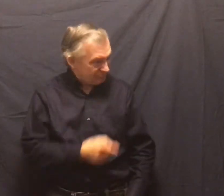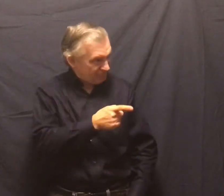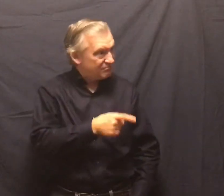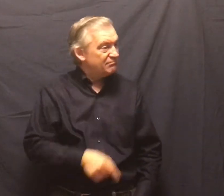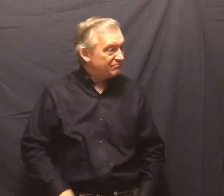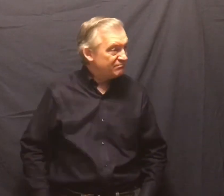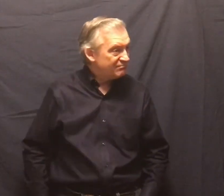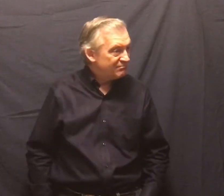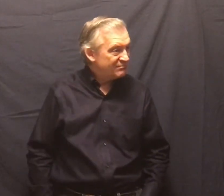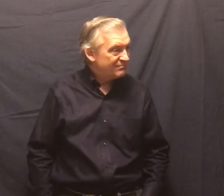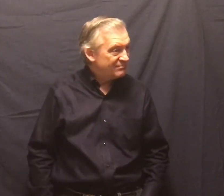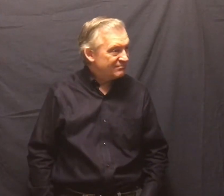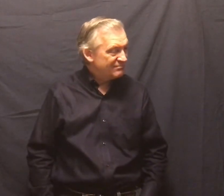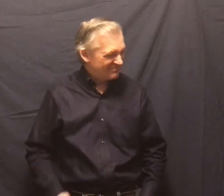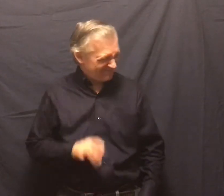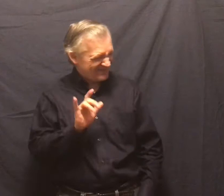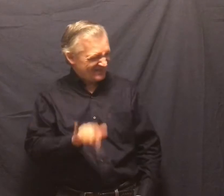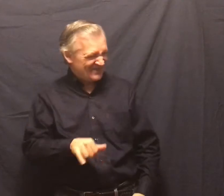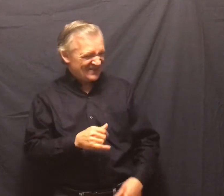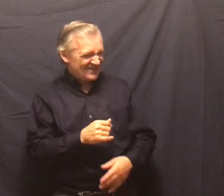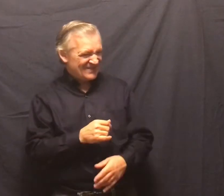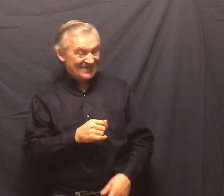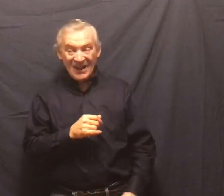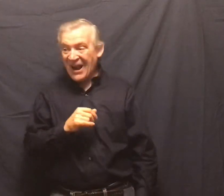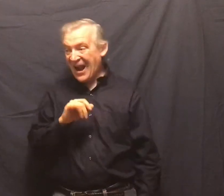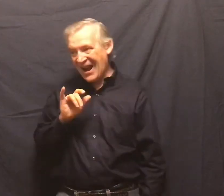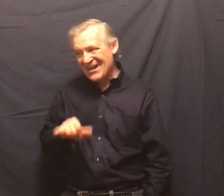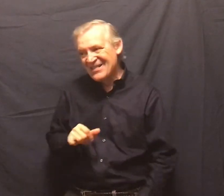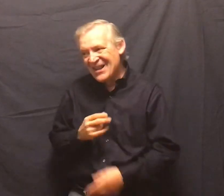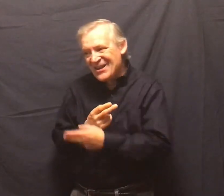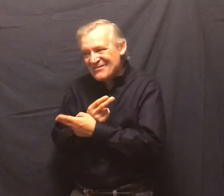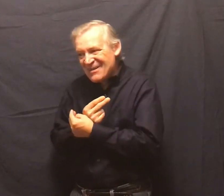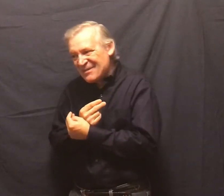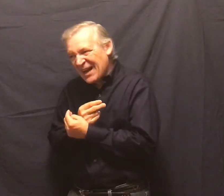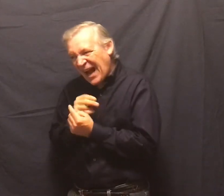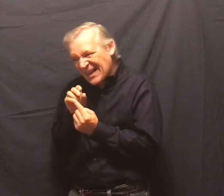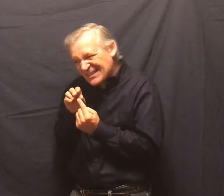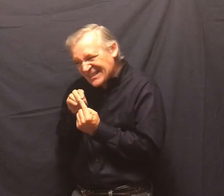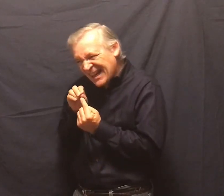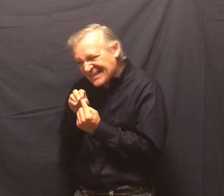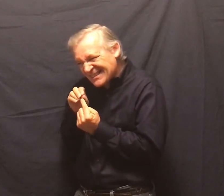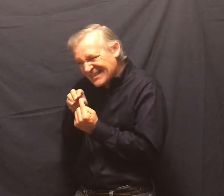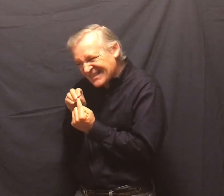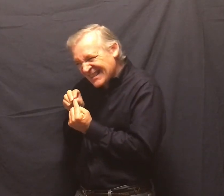They'd nibble and they'd nibble, said Lenny, the way they do. I've seen them.